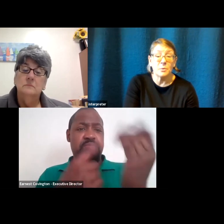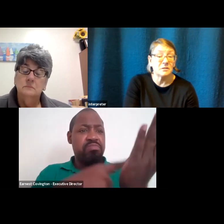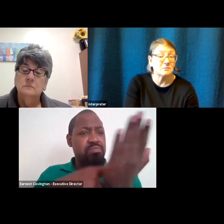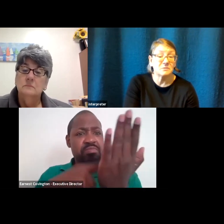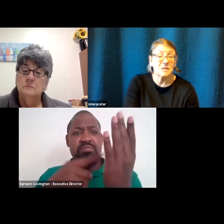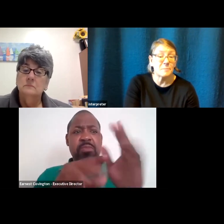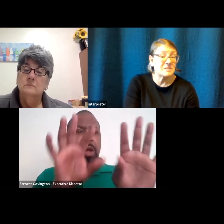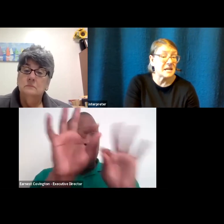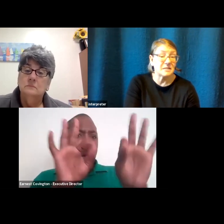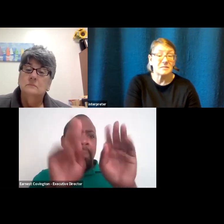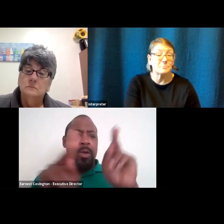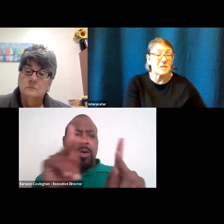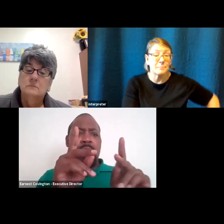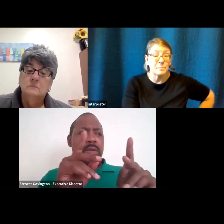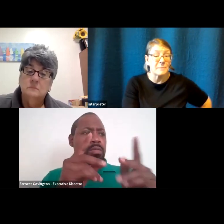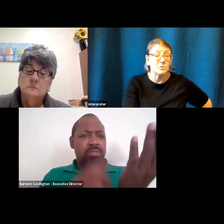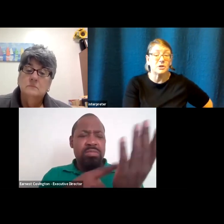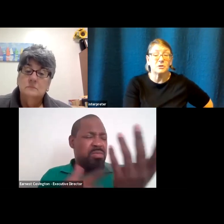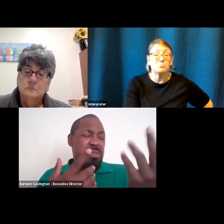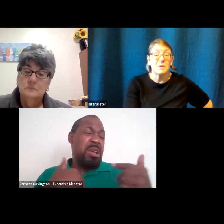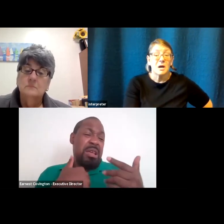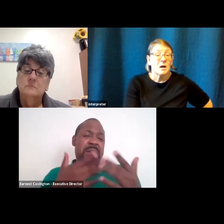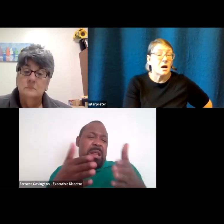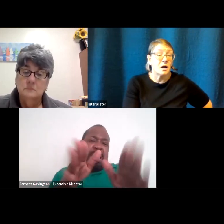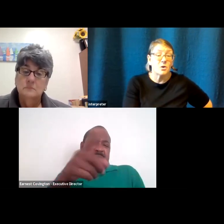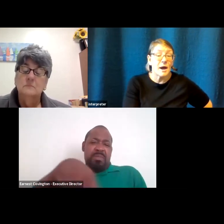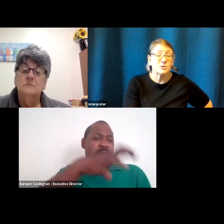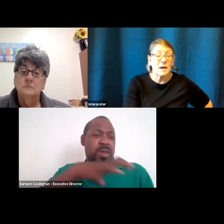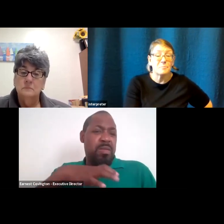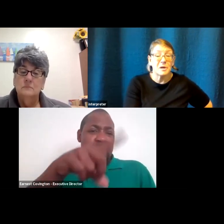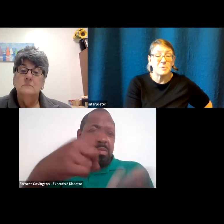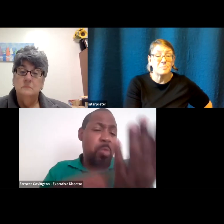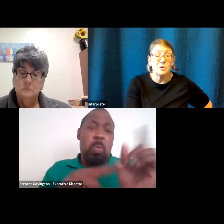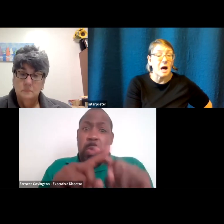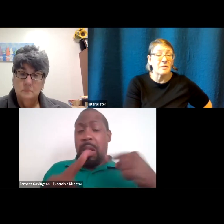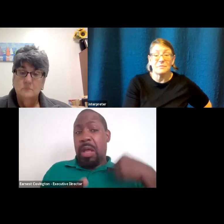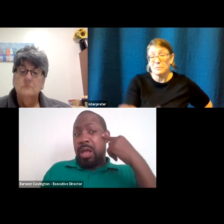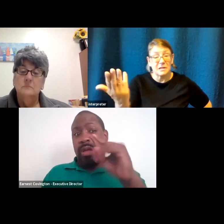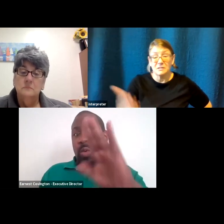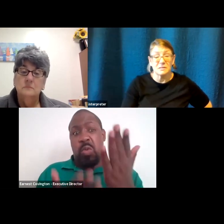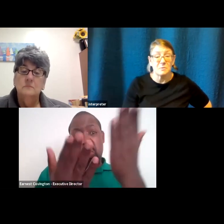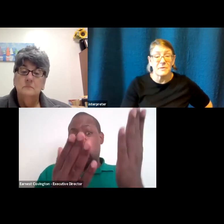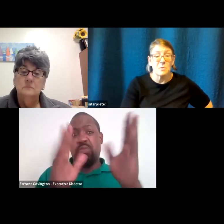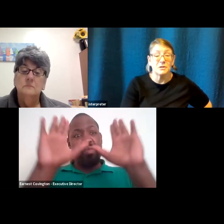And yeah, we can set up a date in September. Maybe we could go ahead and try to pick people. I'll let the